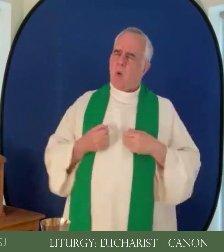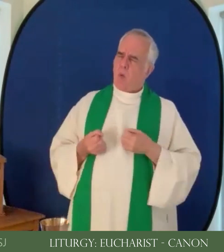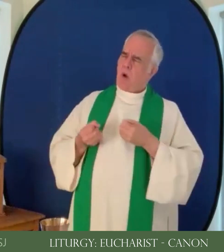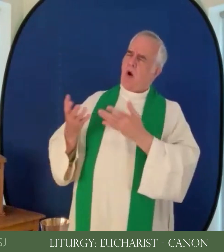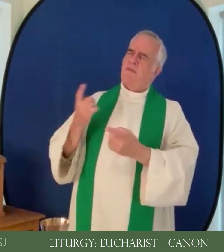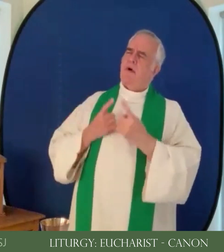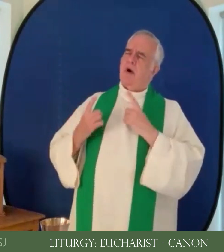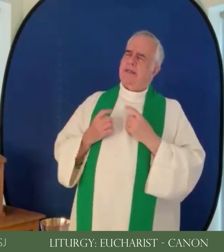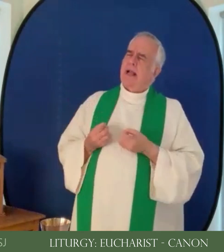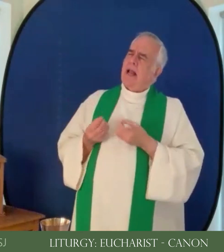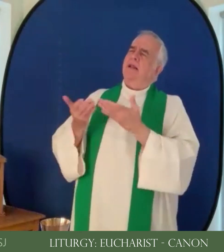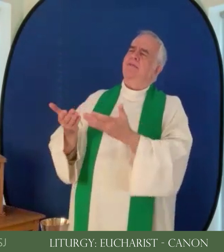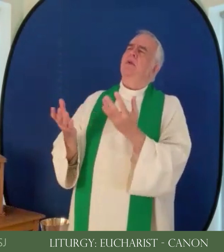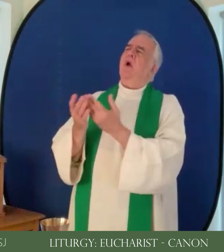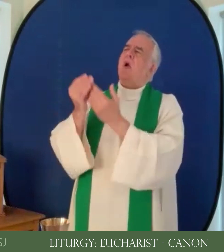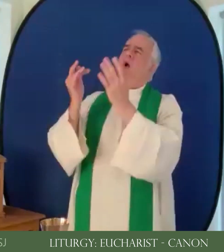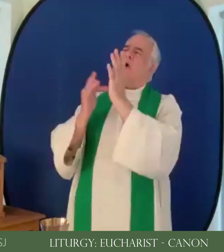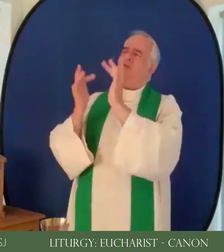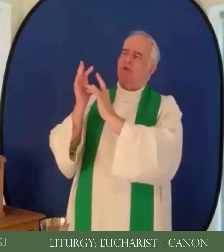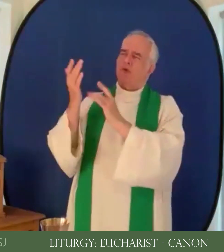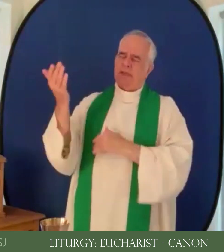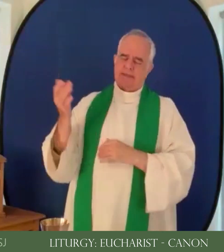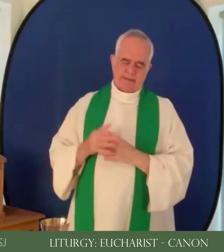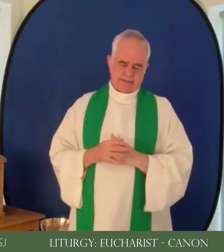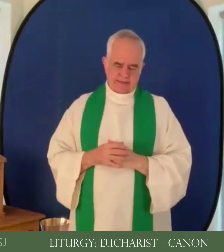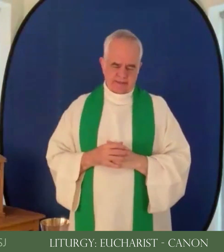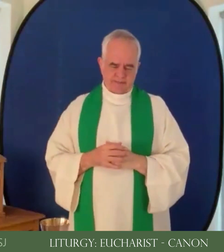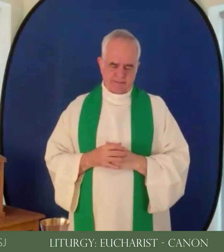We offer ourselves through Jesus.